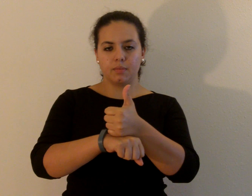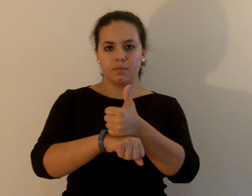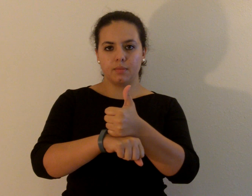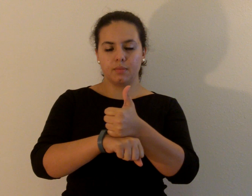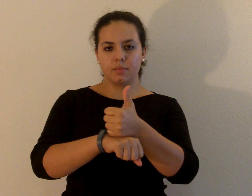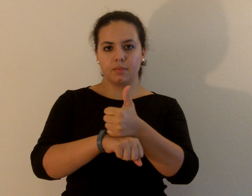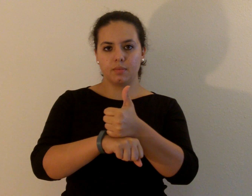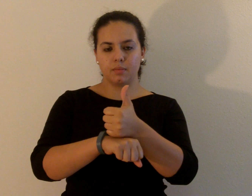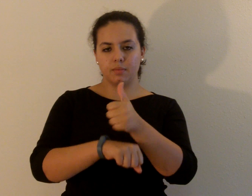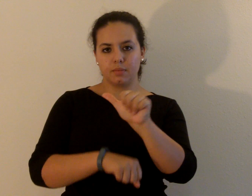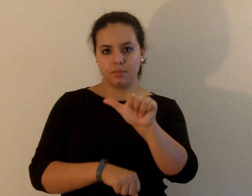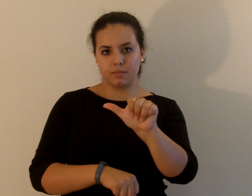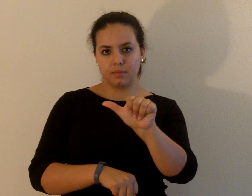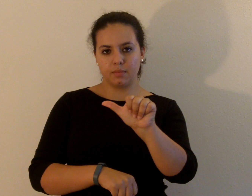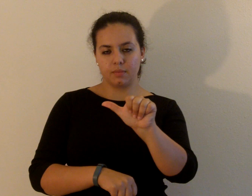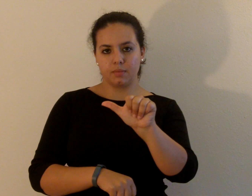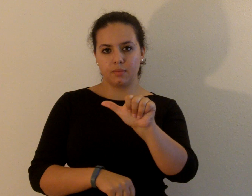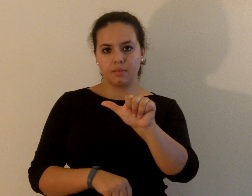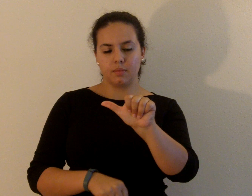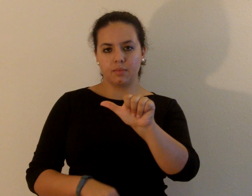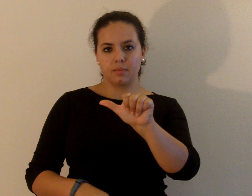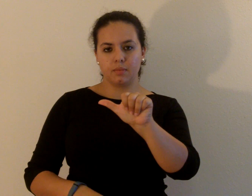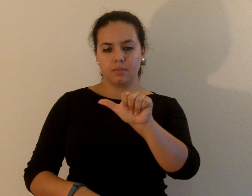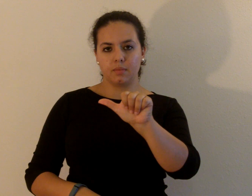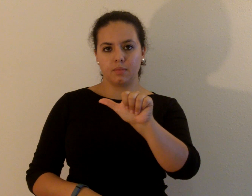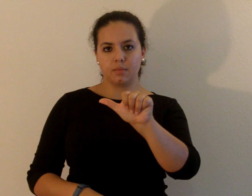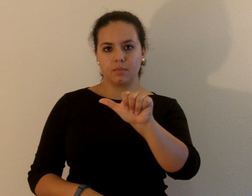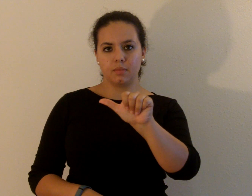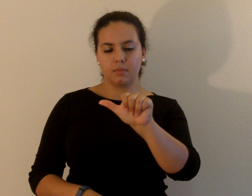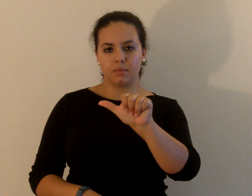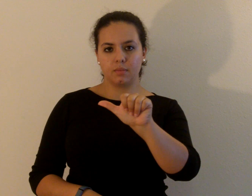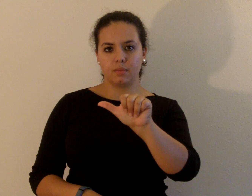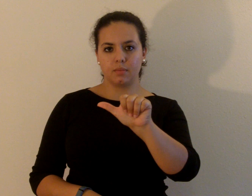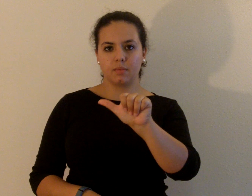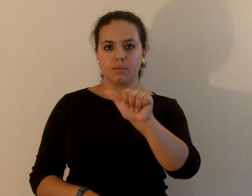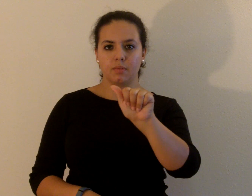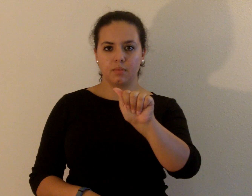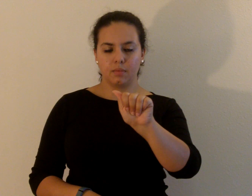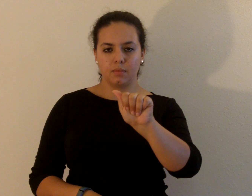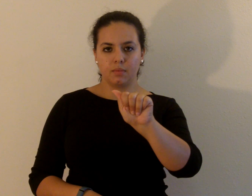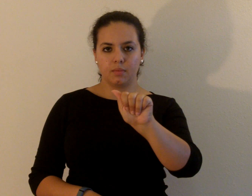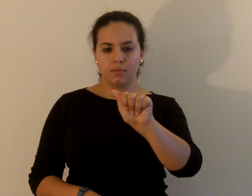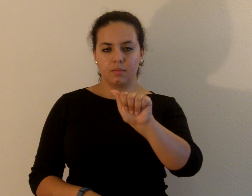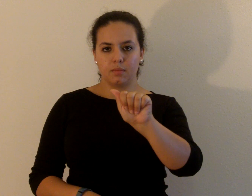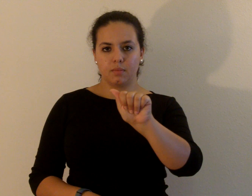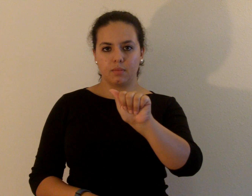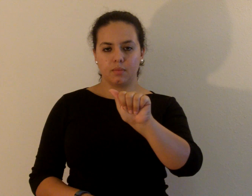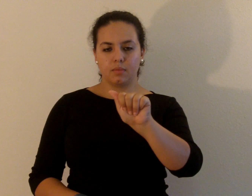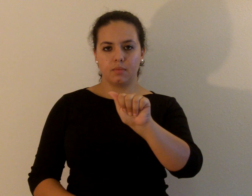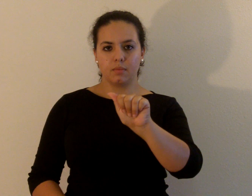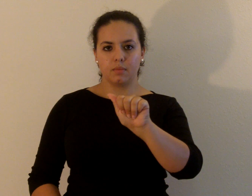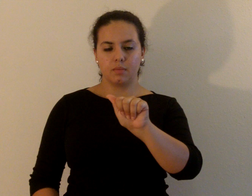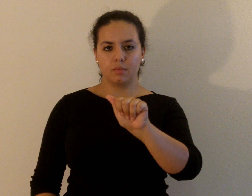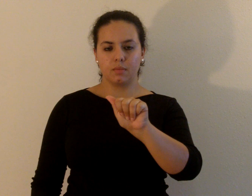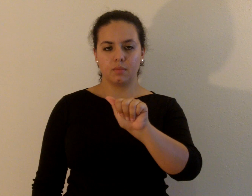say that's made with a modified A, or don't do that. That's a modified A, bring your thumb in. B,